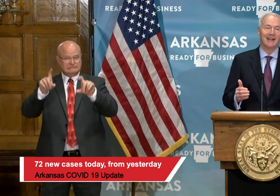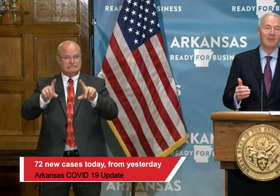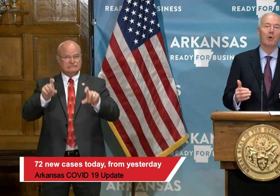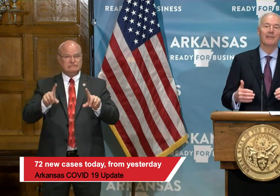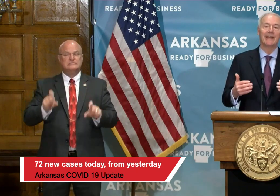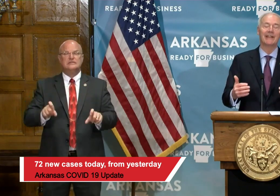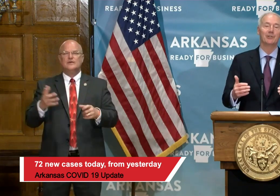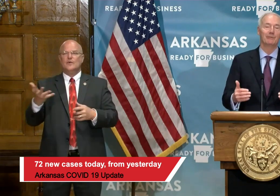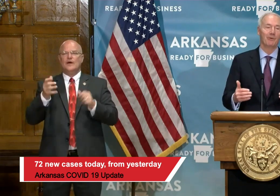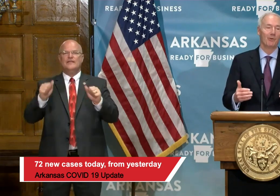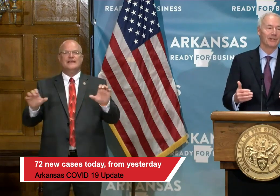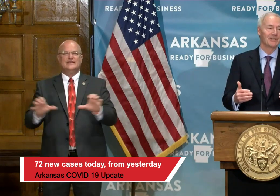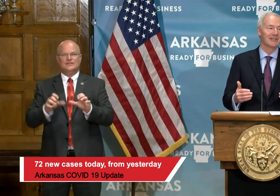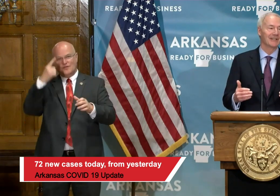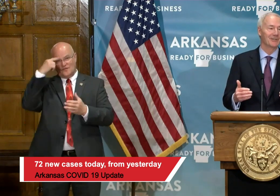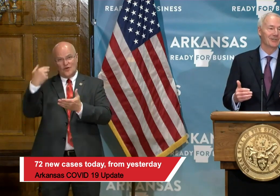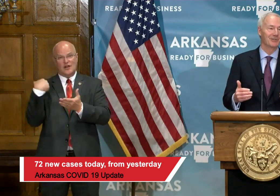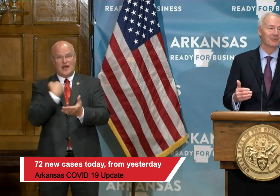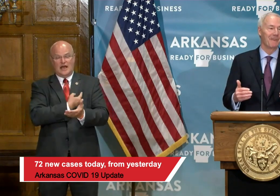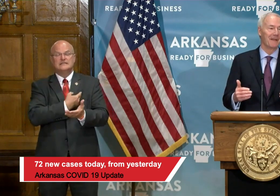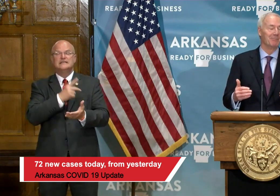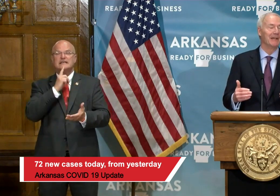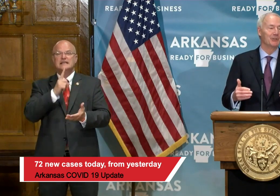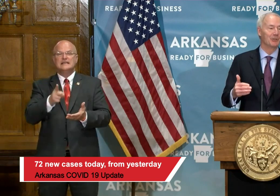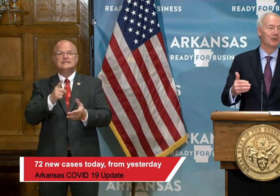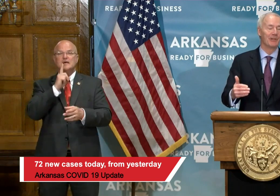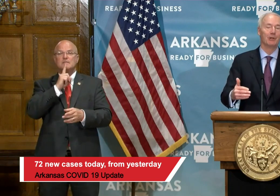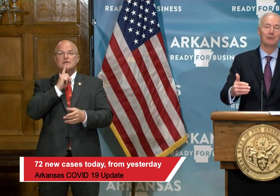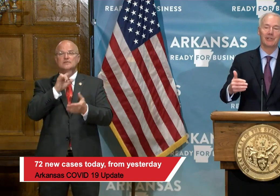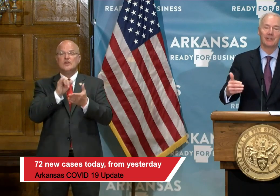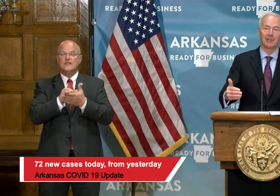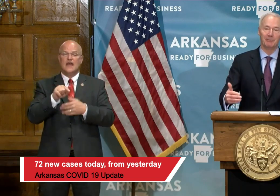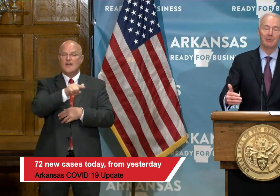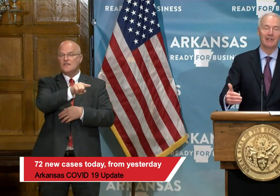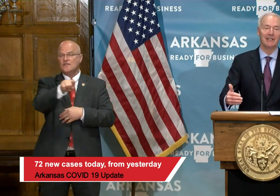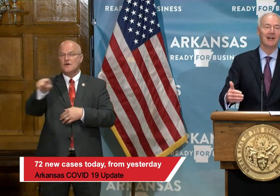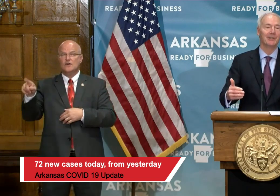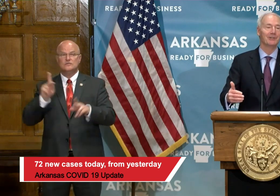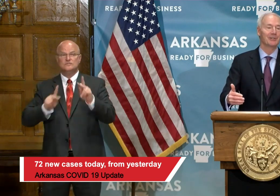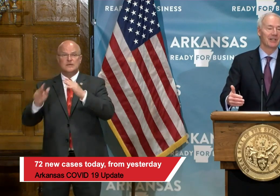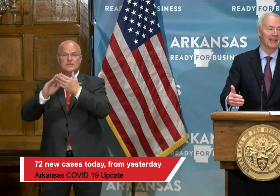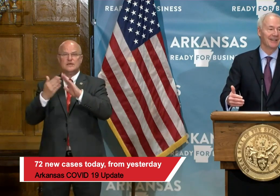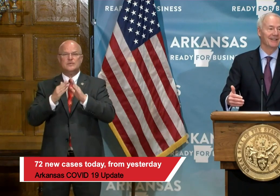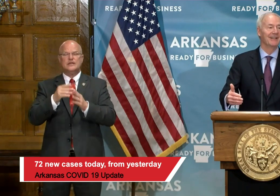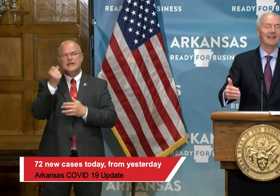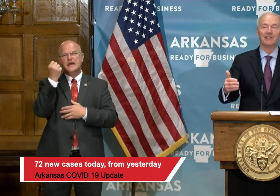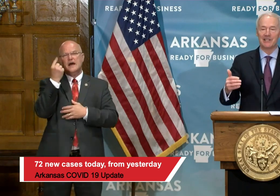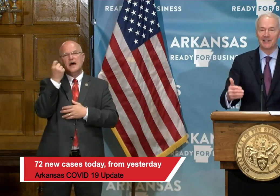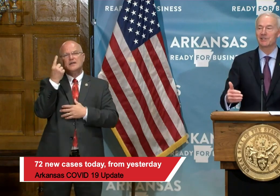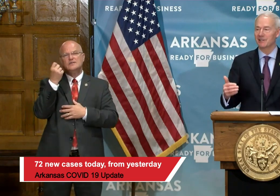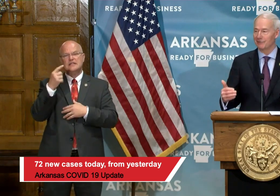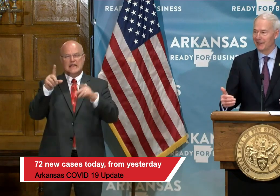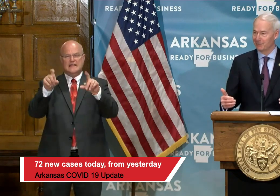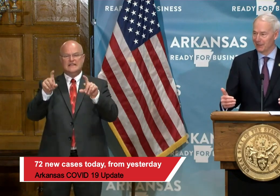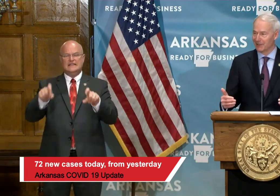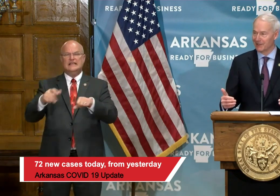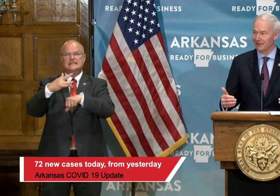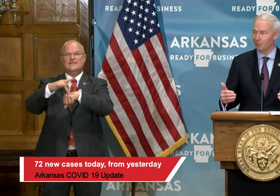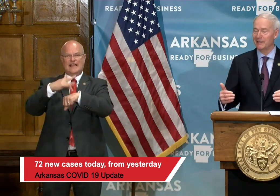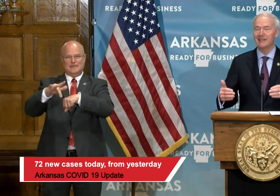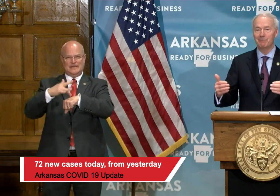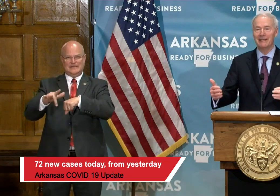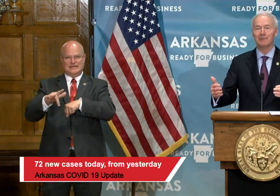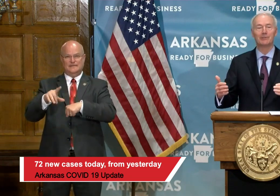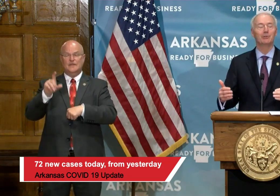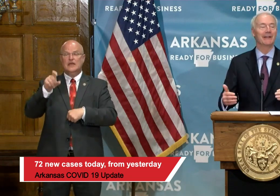testing, what they can do for us is to make sure those in the community understand the testing